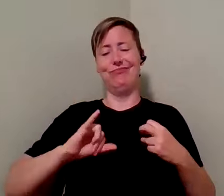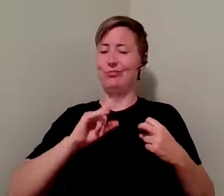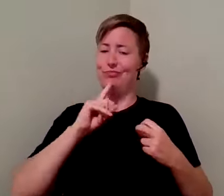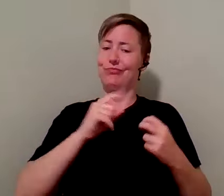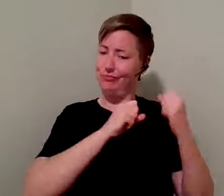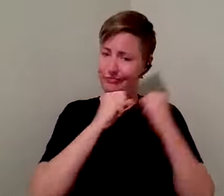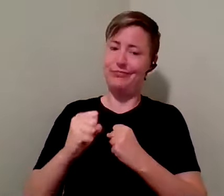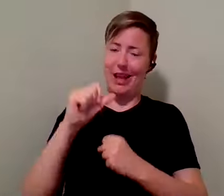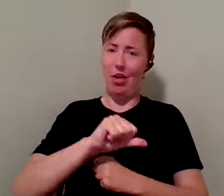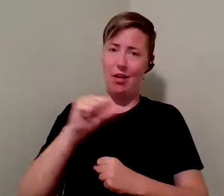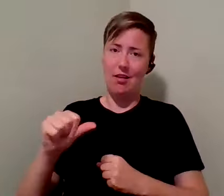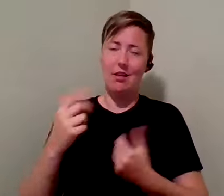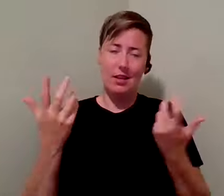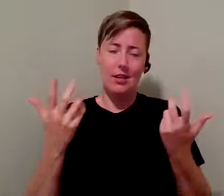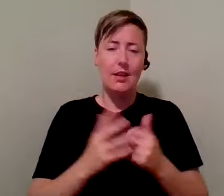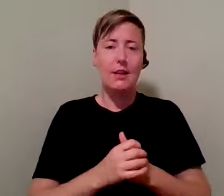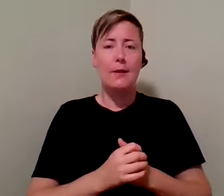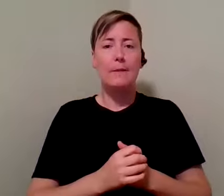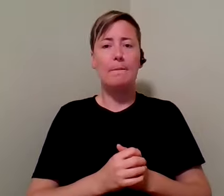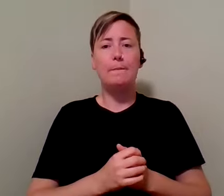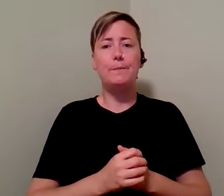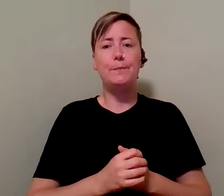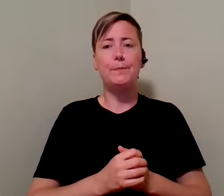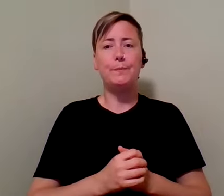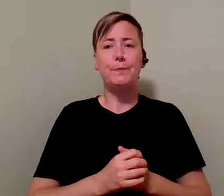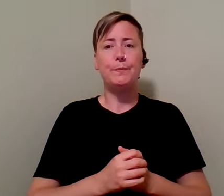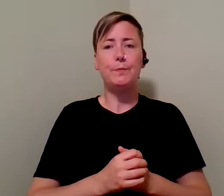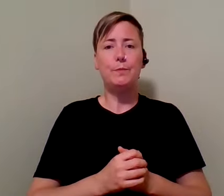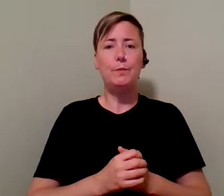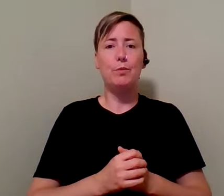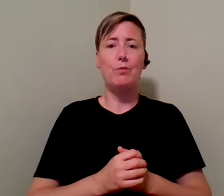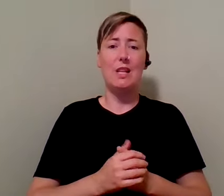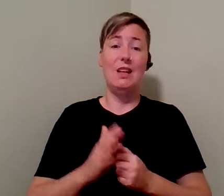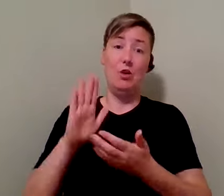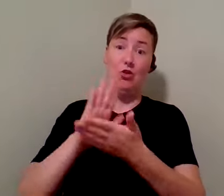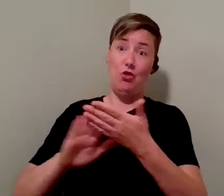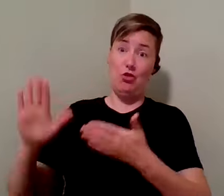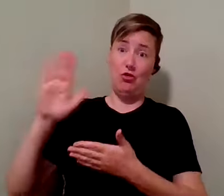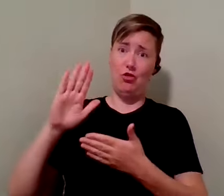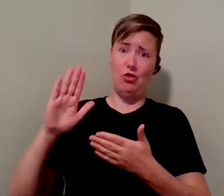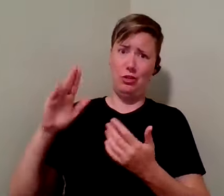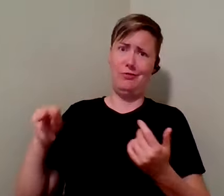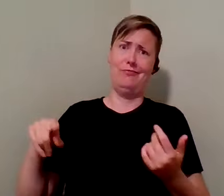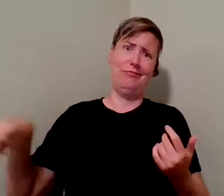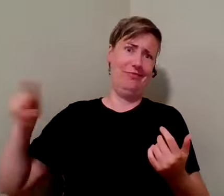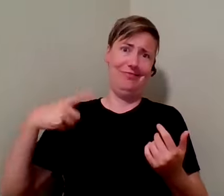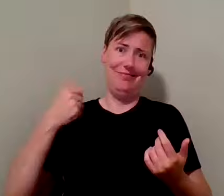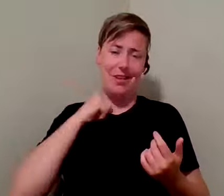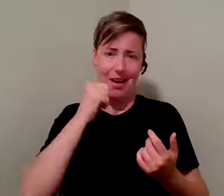of affairs is not, it's really frowned upon by the educational committee. And after